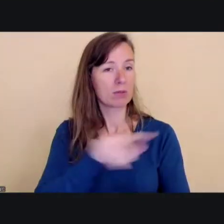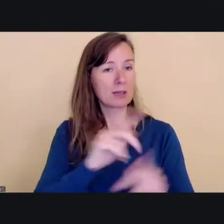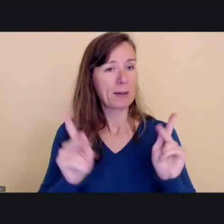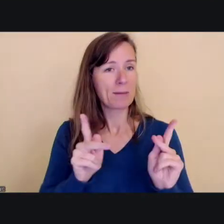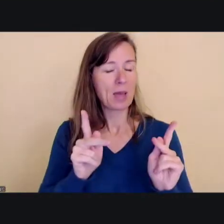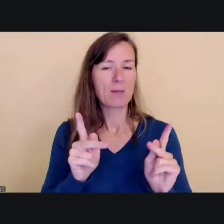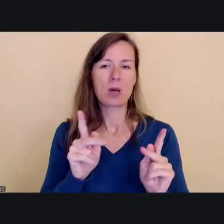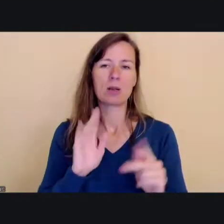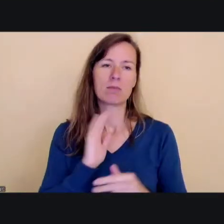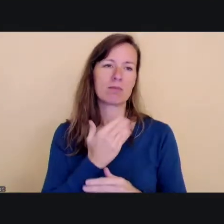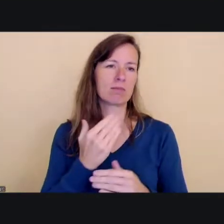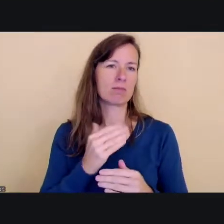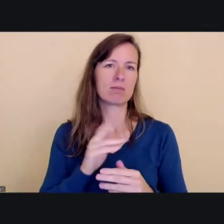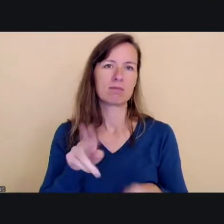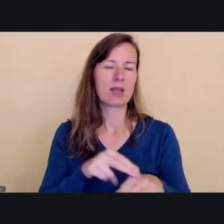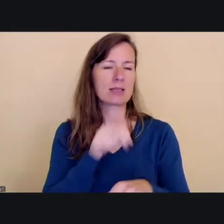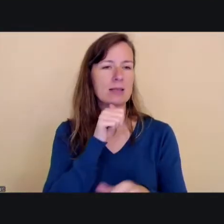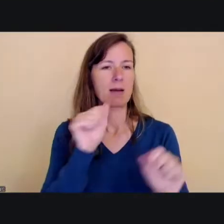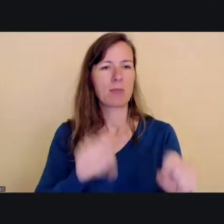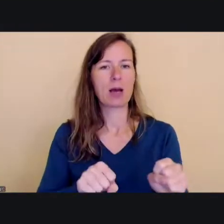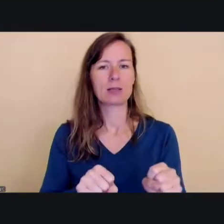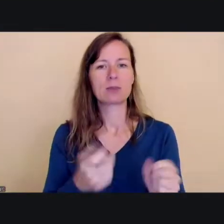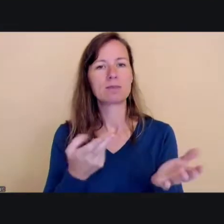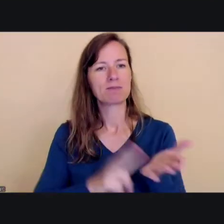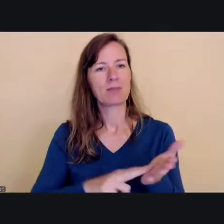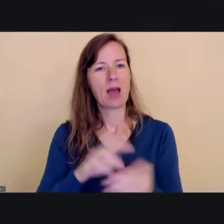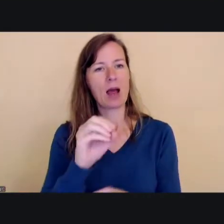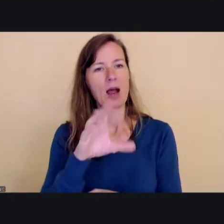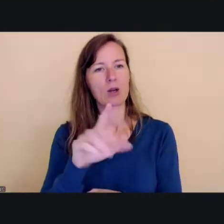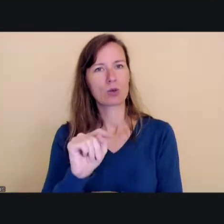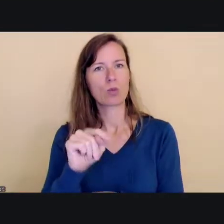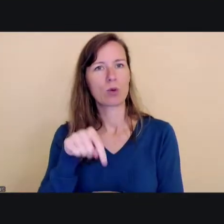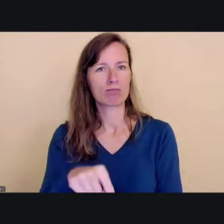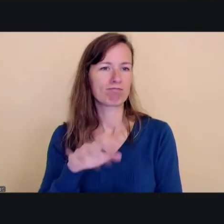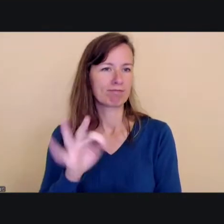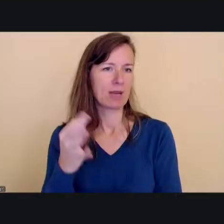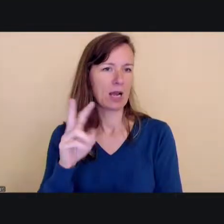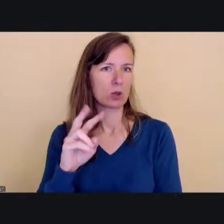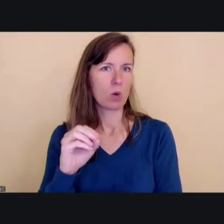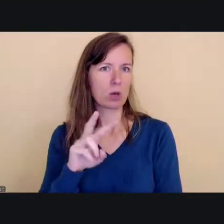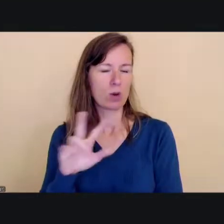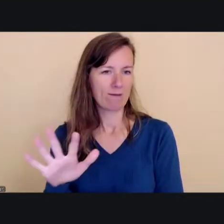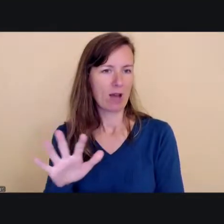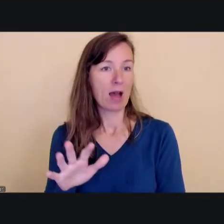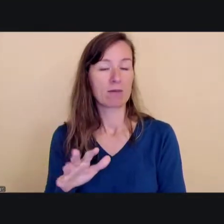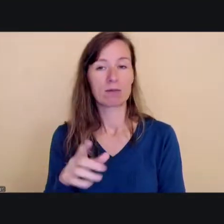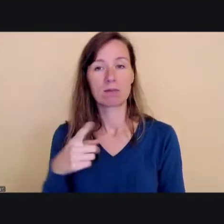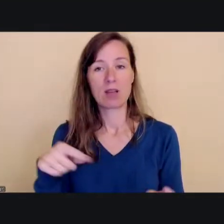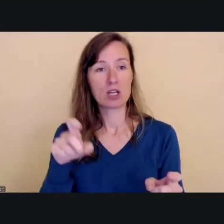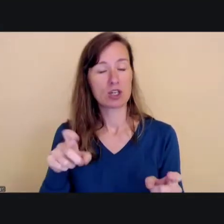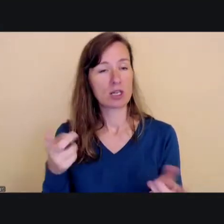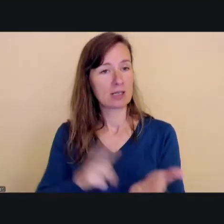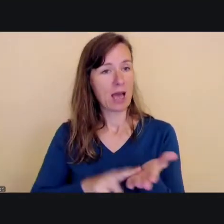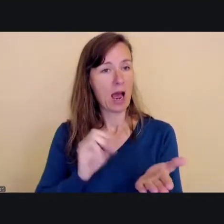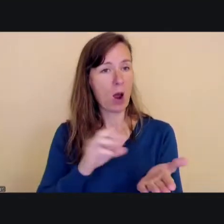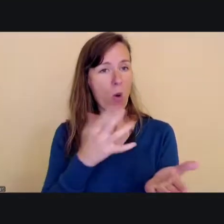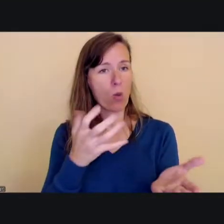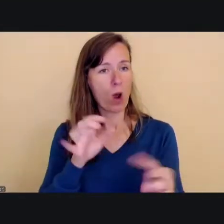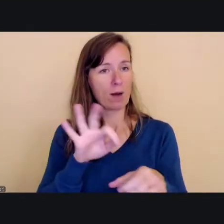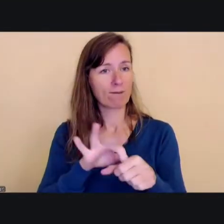Sign this 9th day of October, 2025. Council, shall I sign this, or would you like to vote to adopt it?